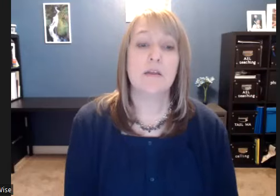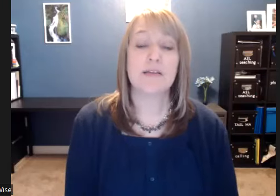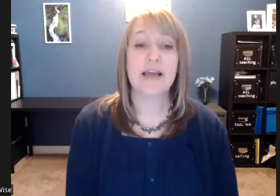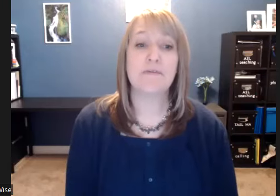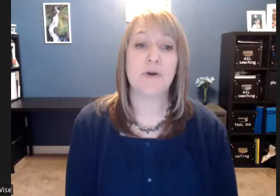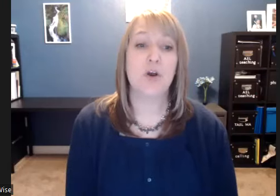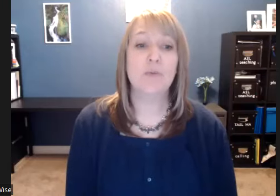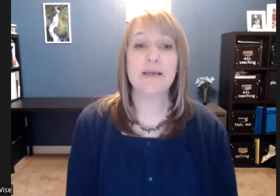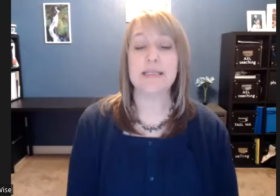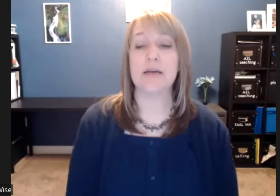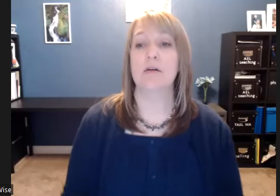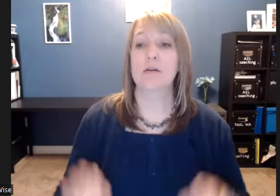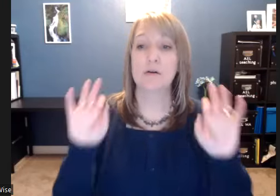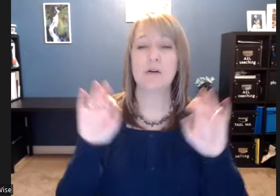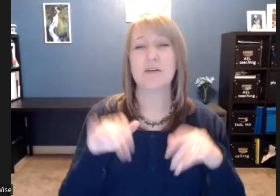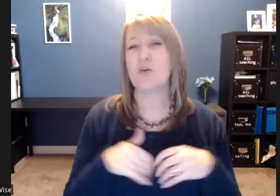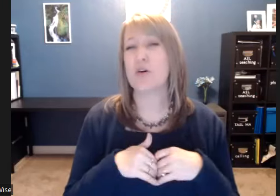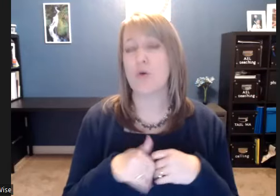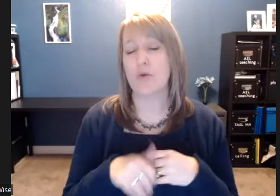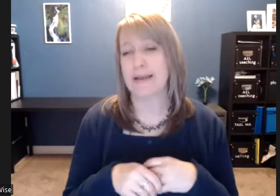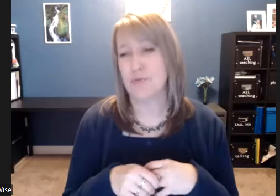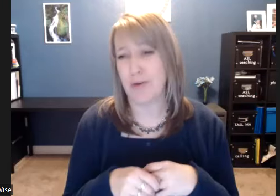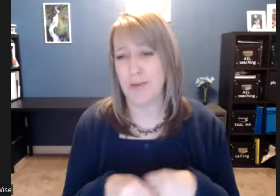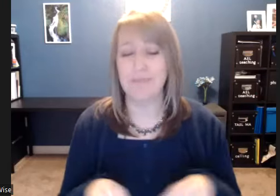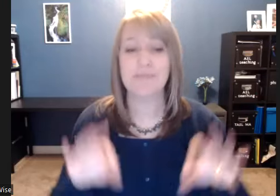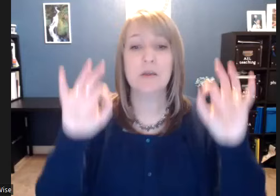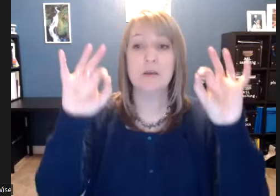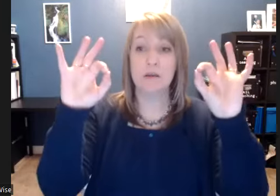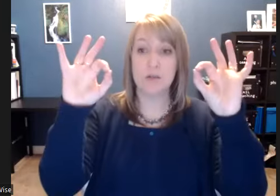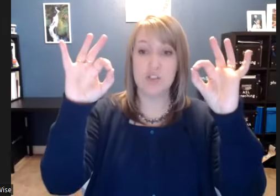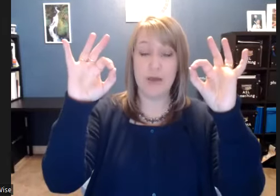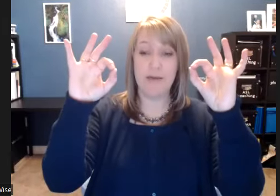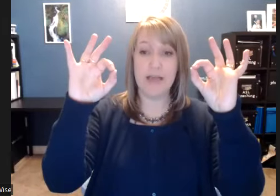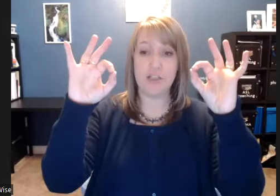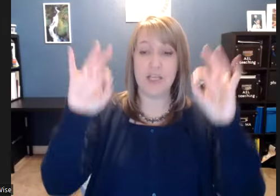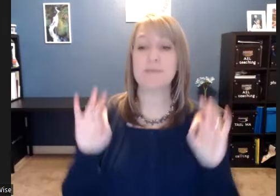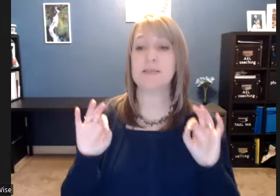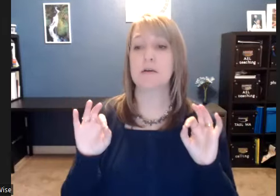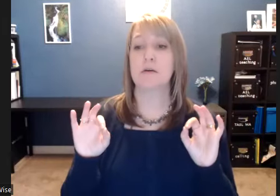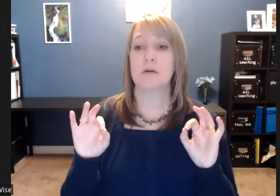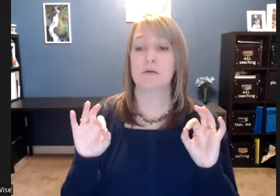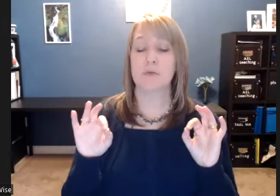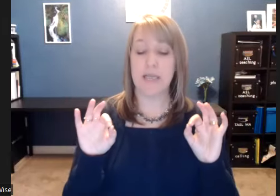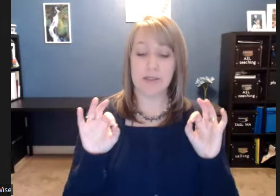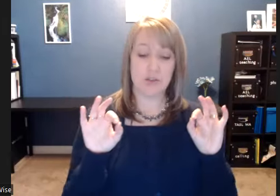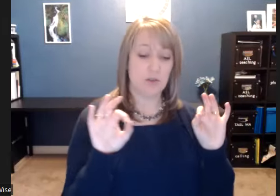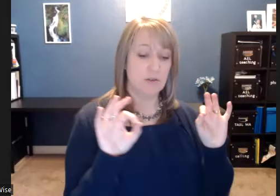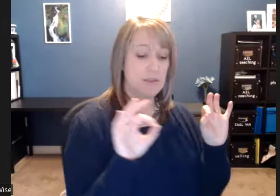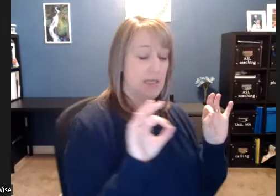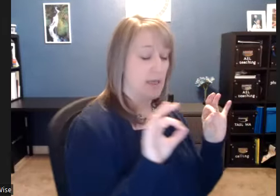The sign for no big deal, or like no problem. Two F hand shapes, relax your shoulders